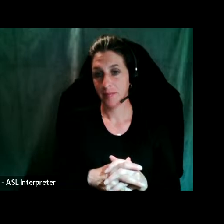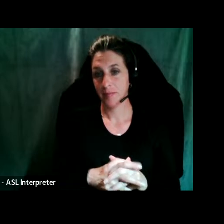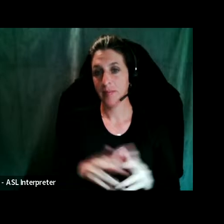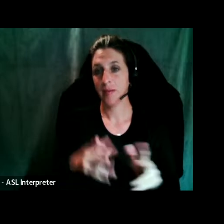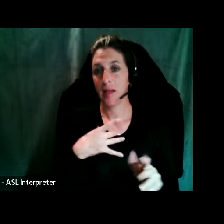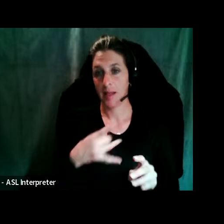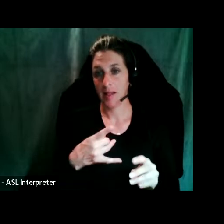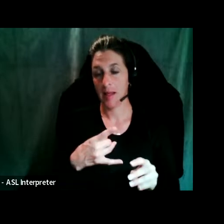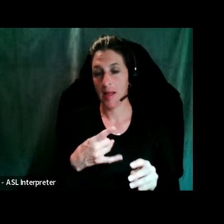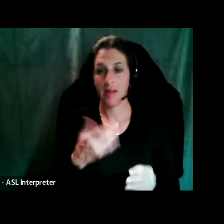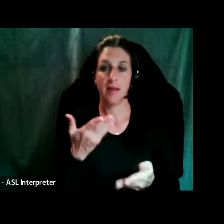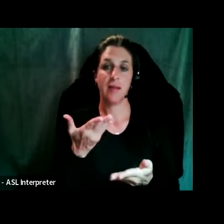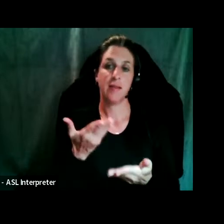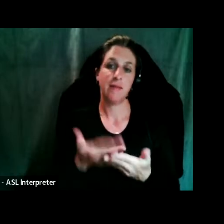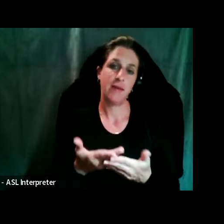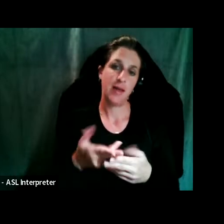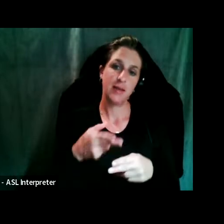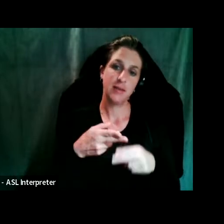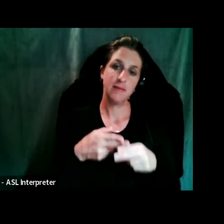the fact of